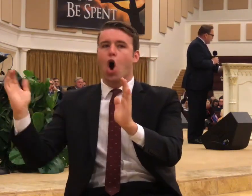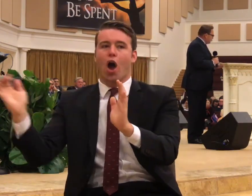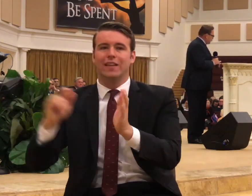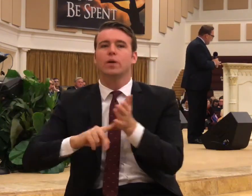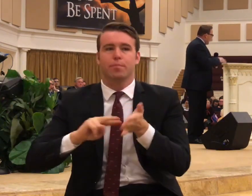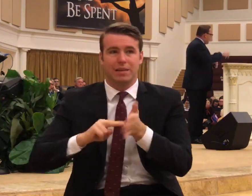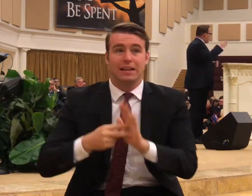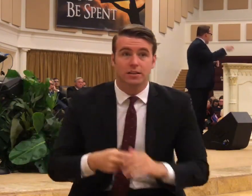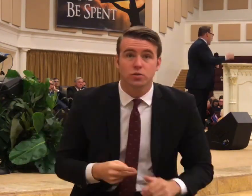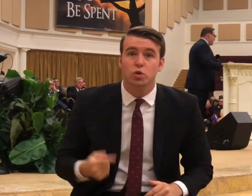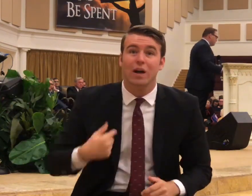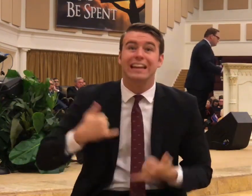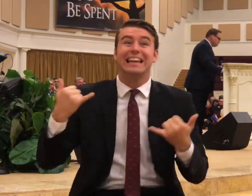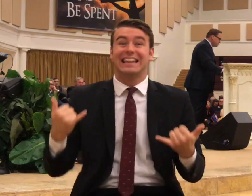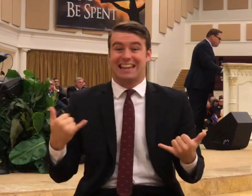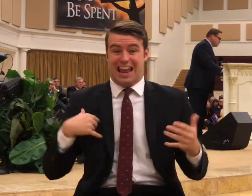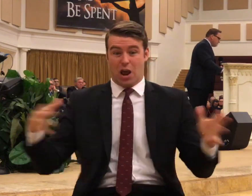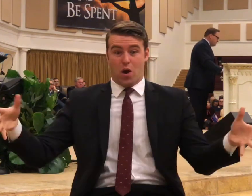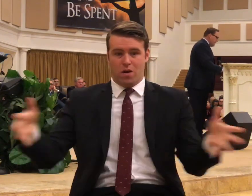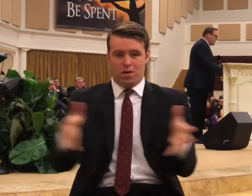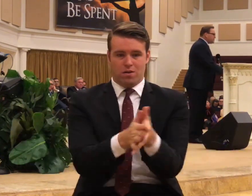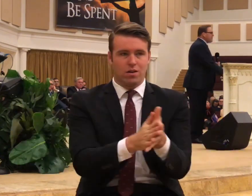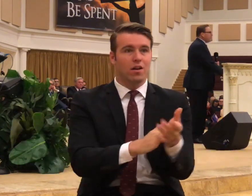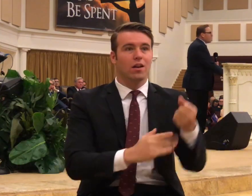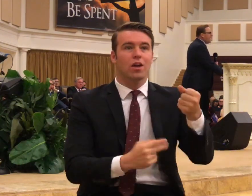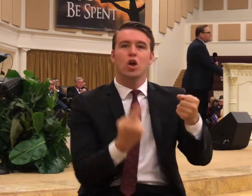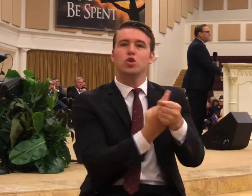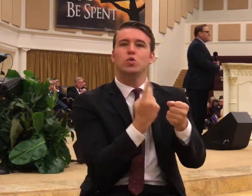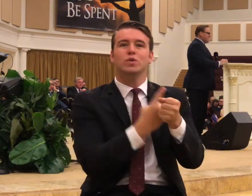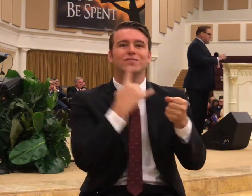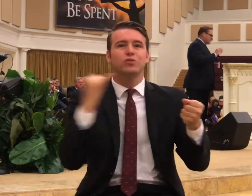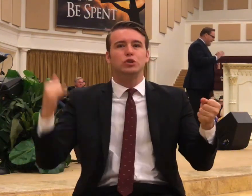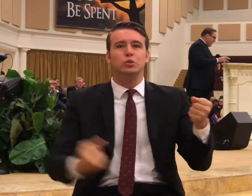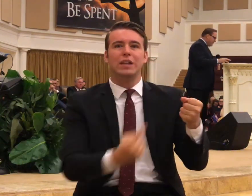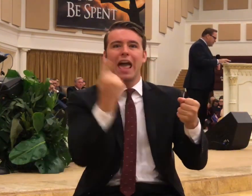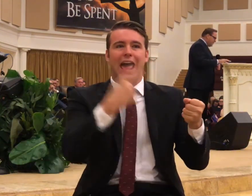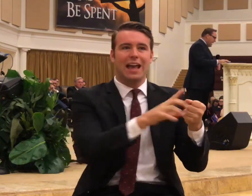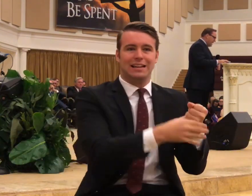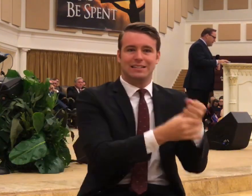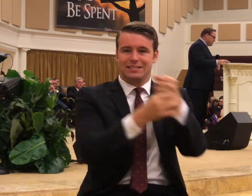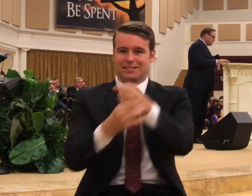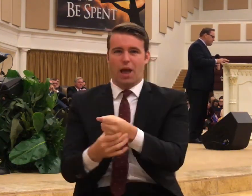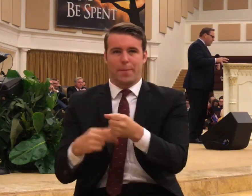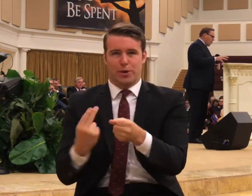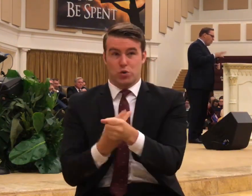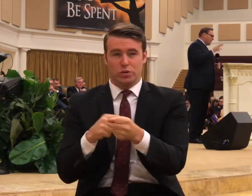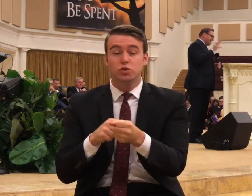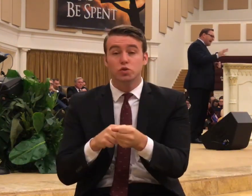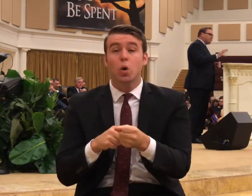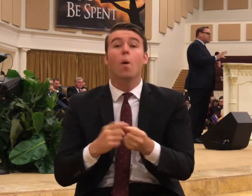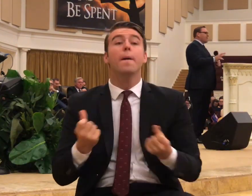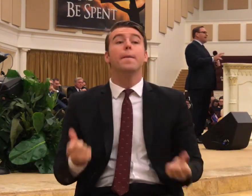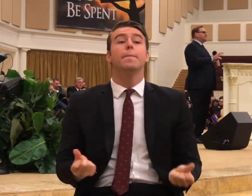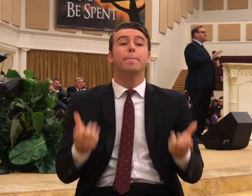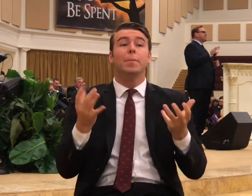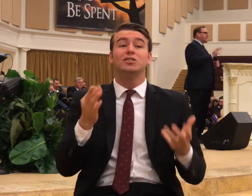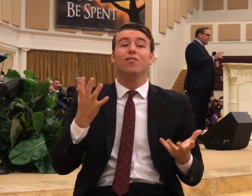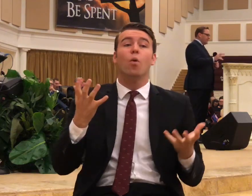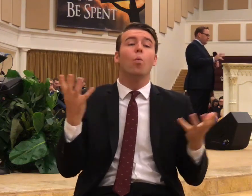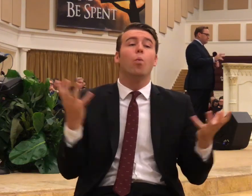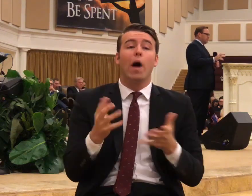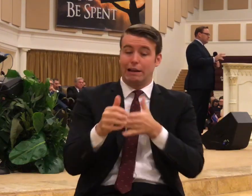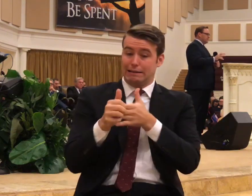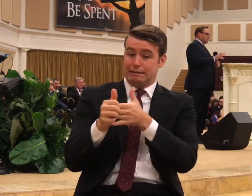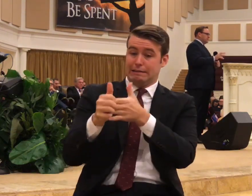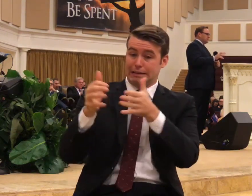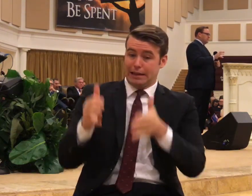that into our now. Much of what is characterized or what characterizes a